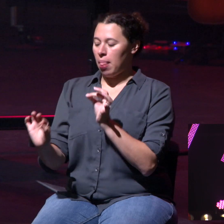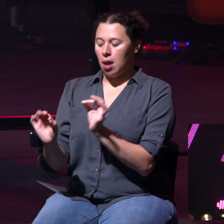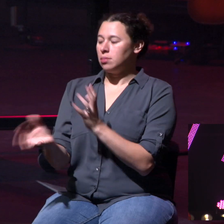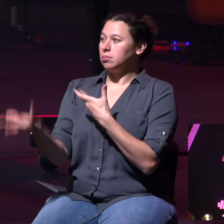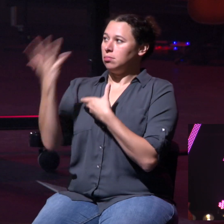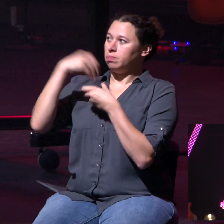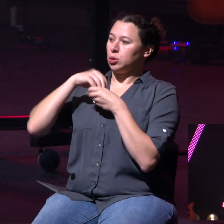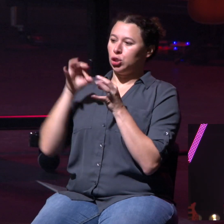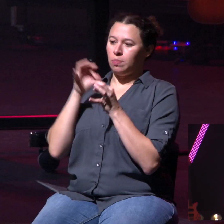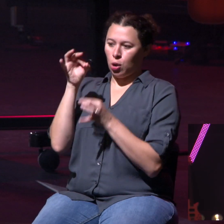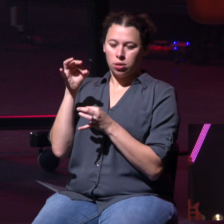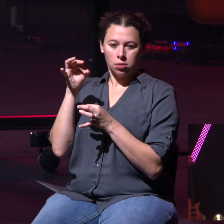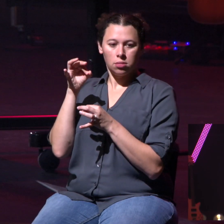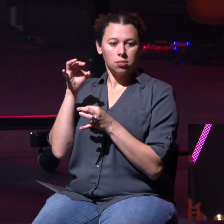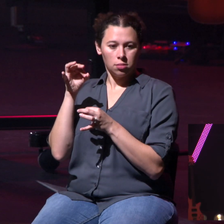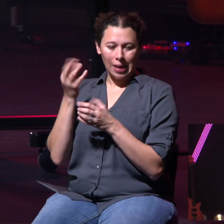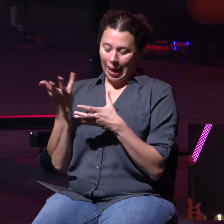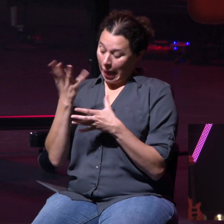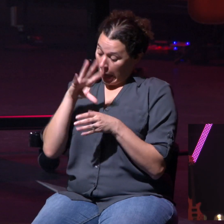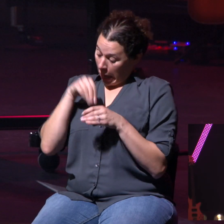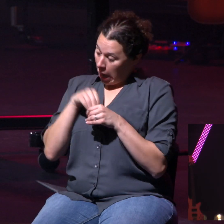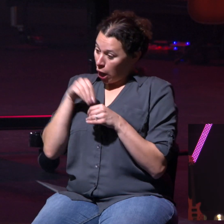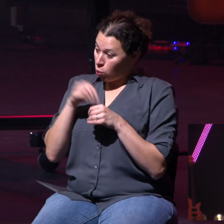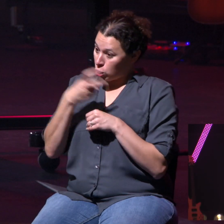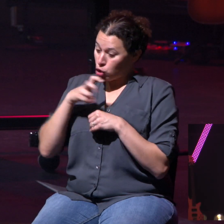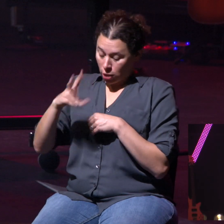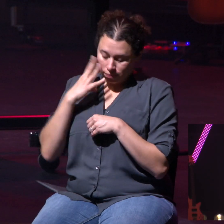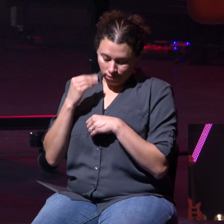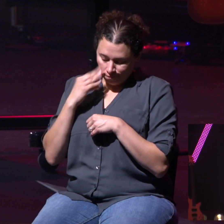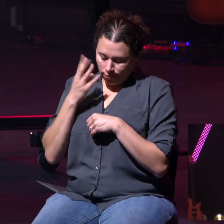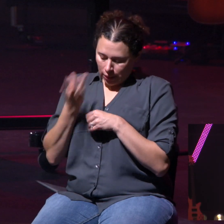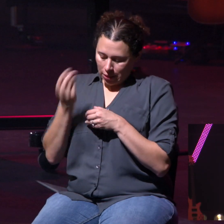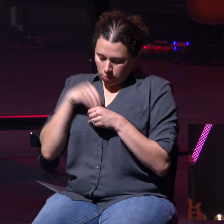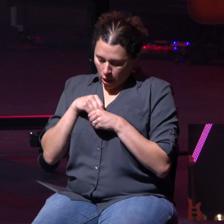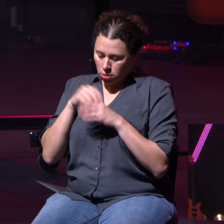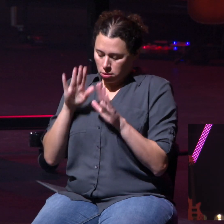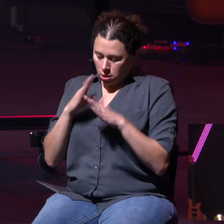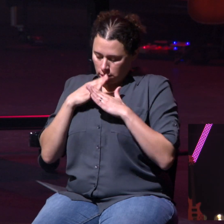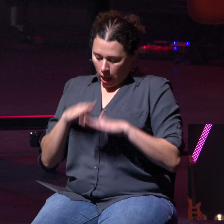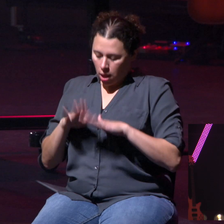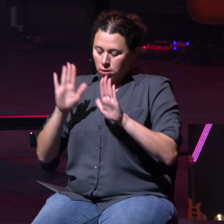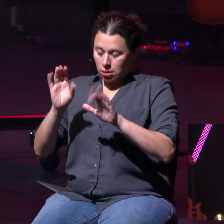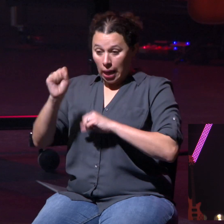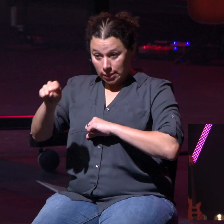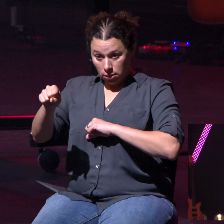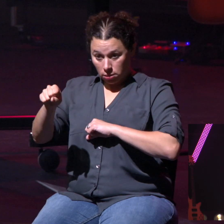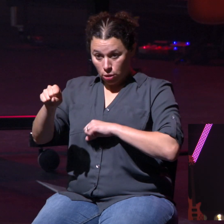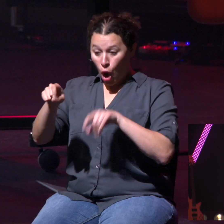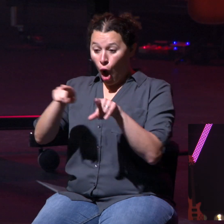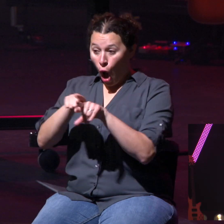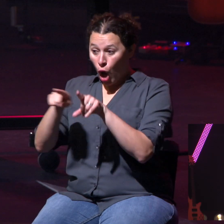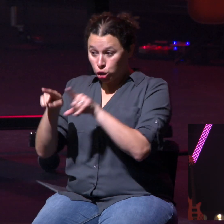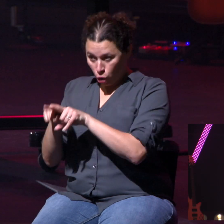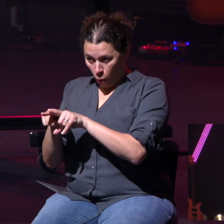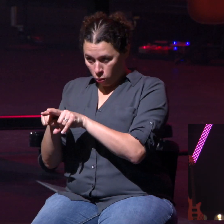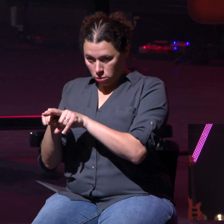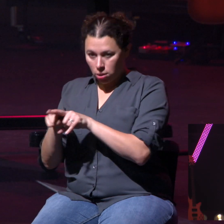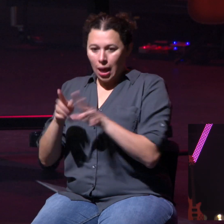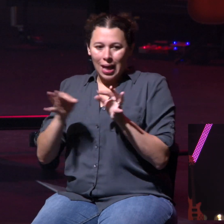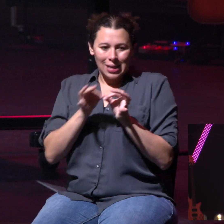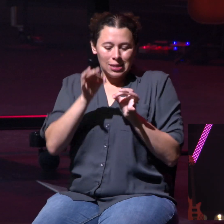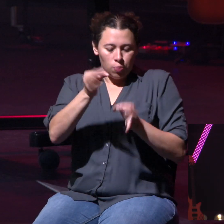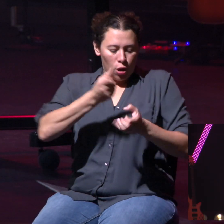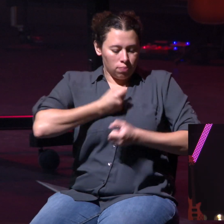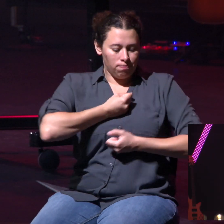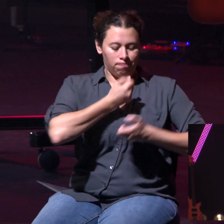inward journey of being filled and then an outward journey of spilling that over onto others. It was inward. He would get